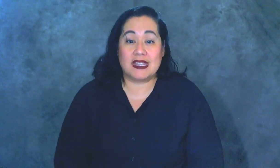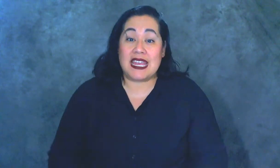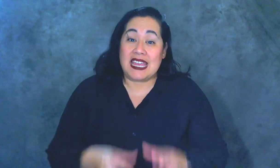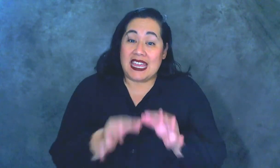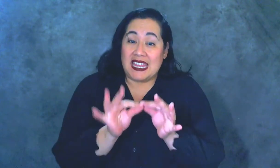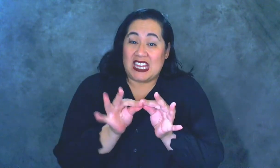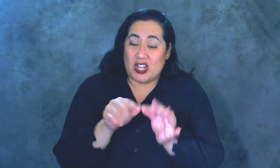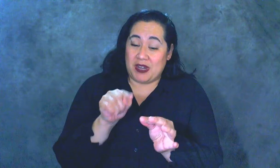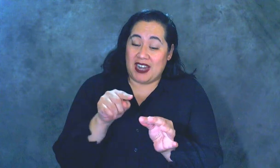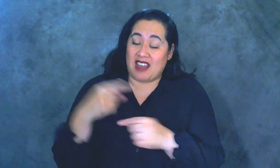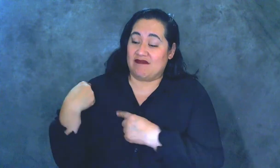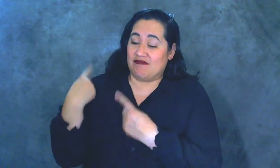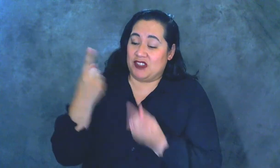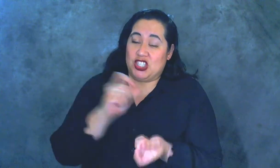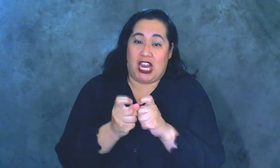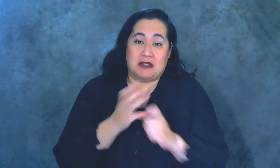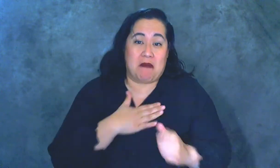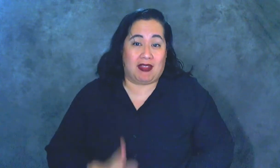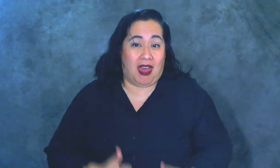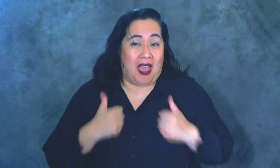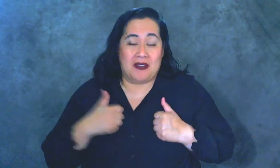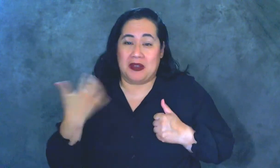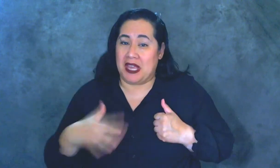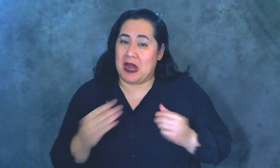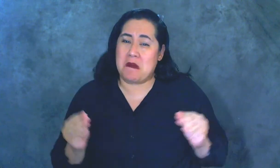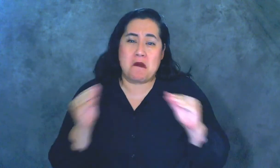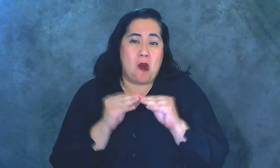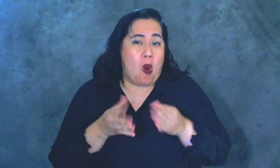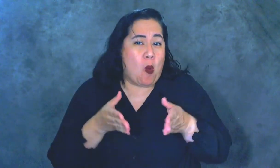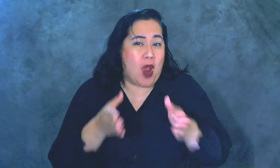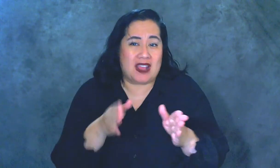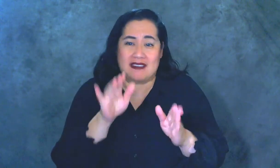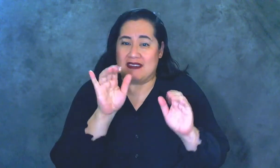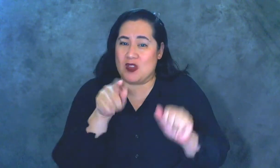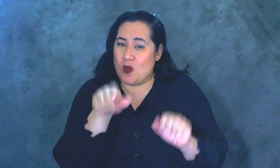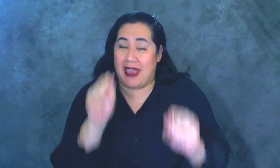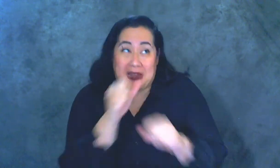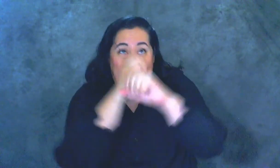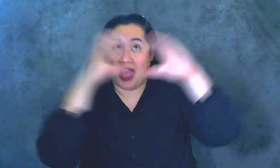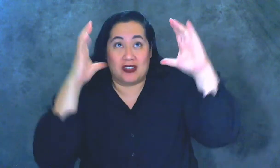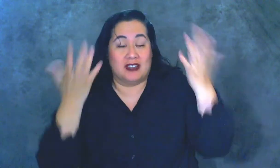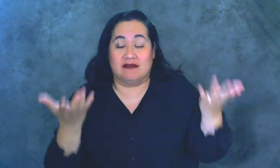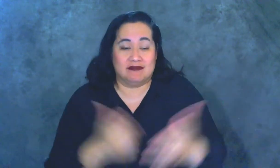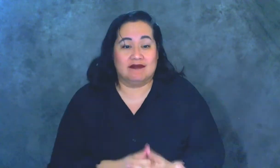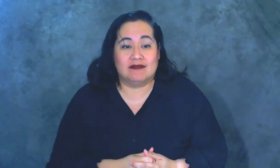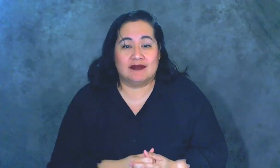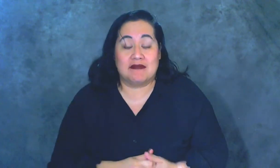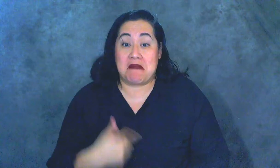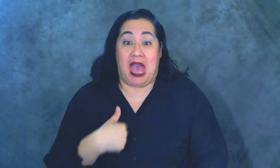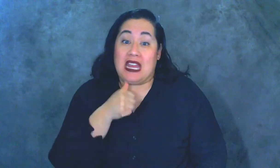Interpreting has changed my life in more ways than you can imagine. I didn't always want to